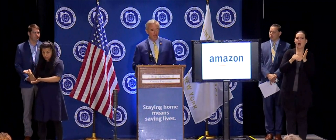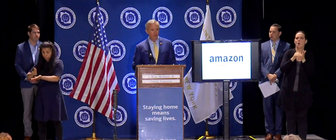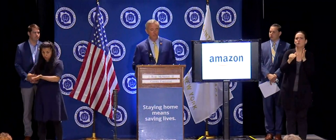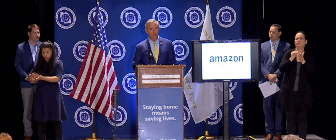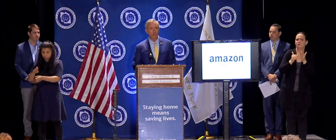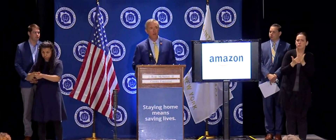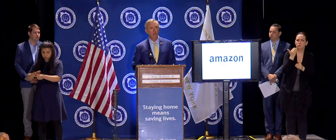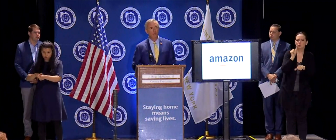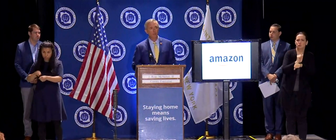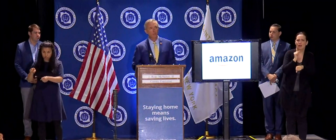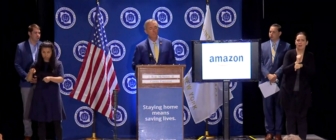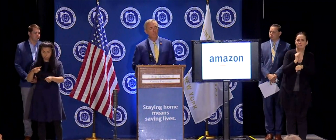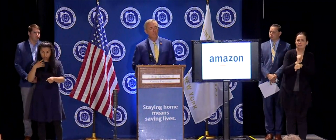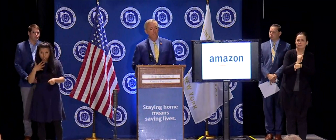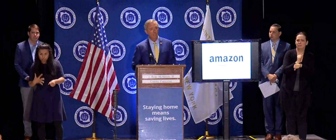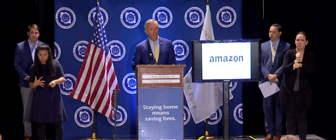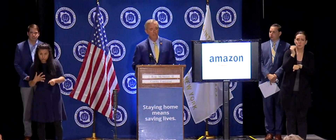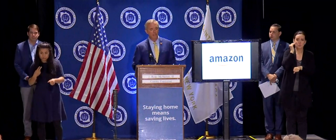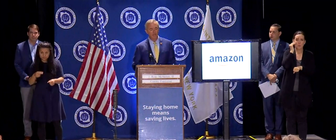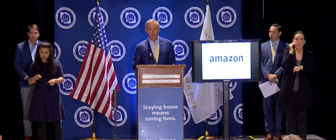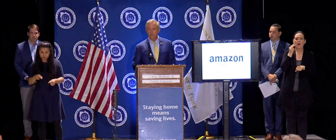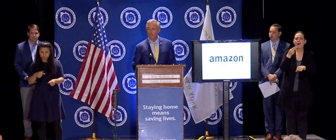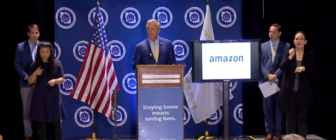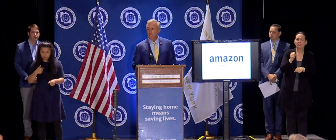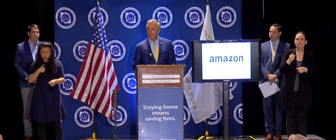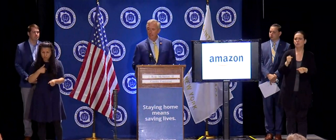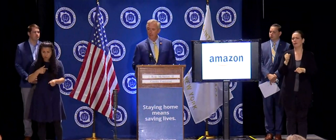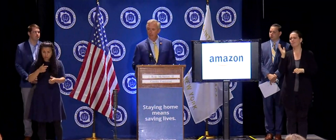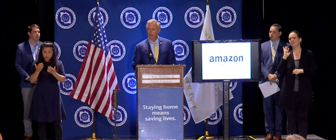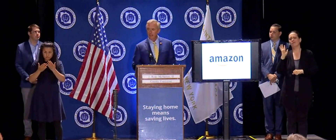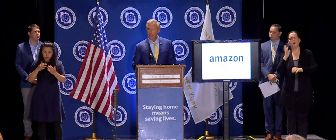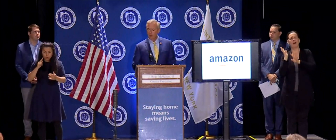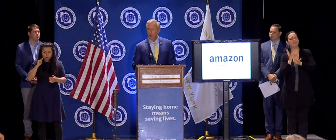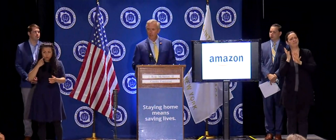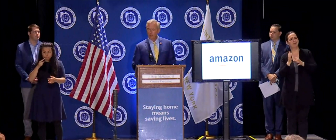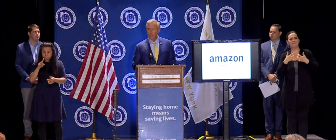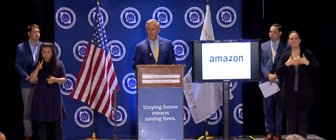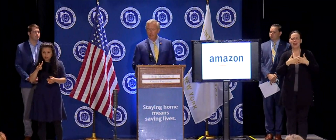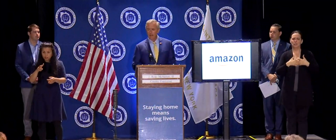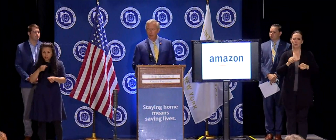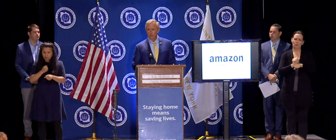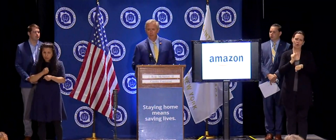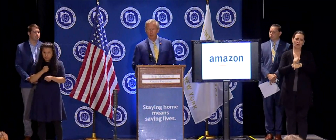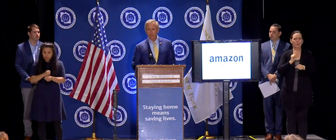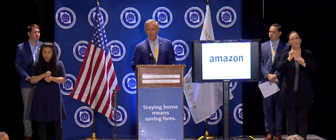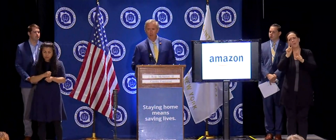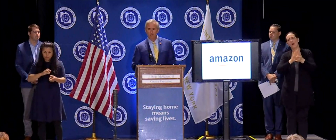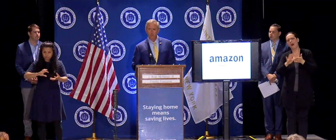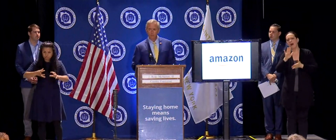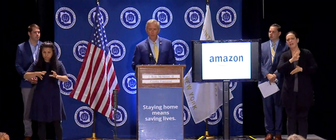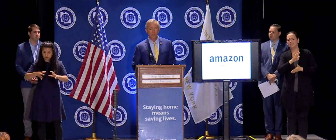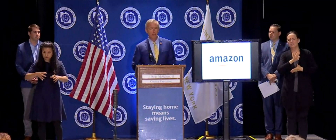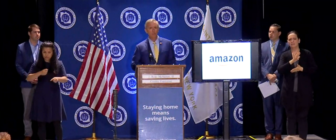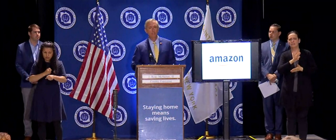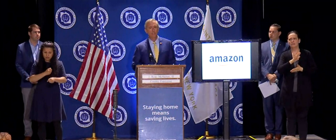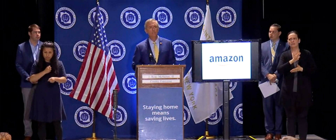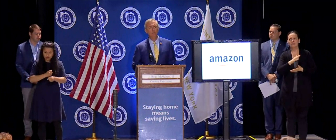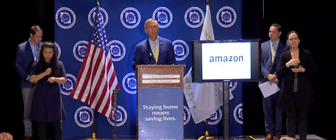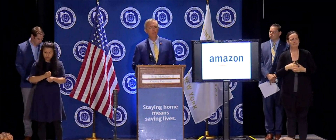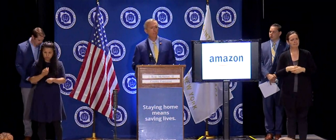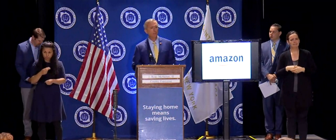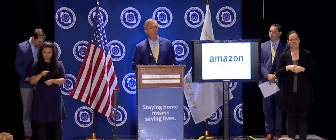way into factories to pay my way through school and college, since that time, there's probably been about